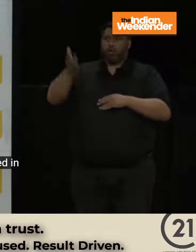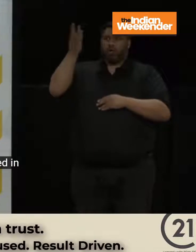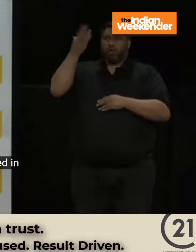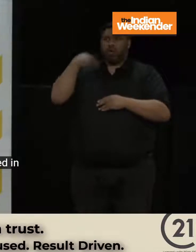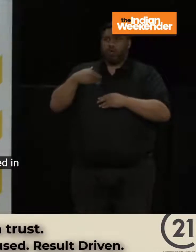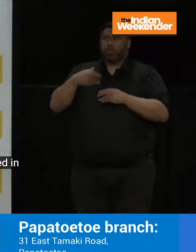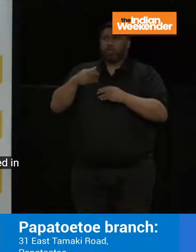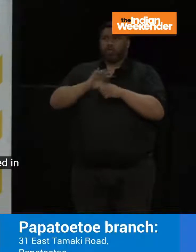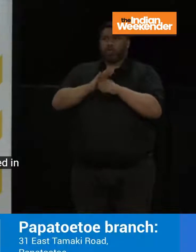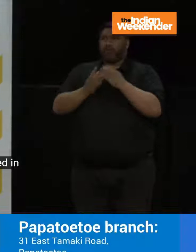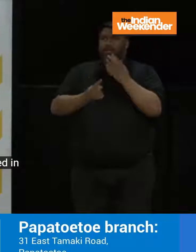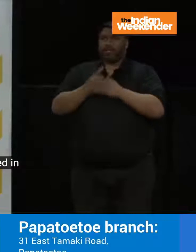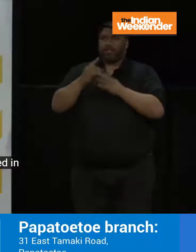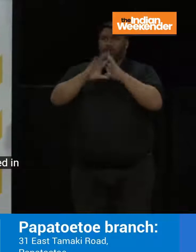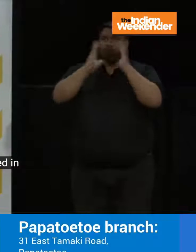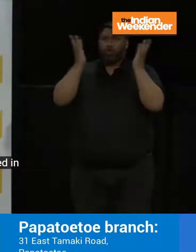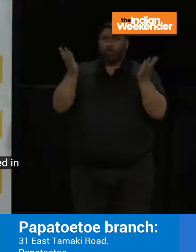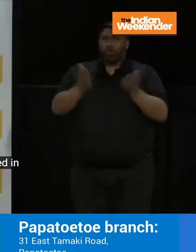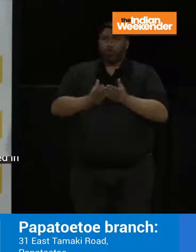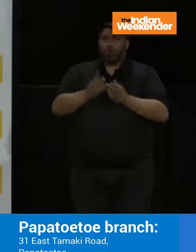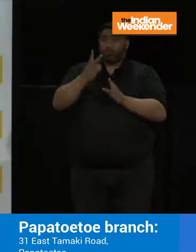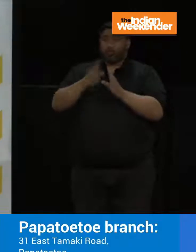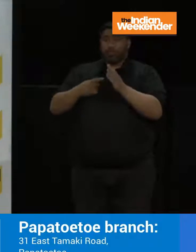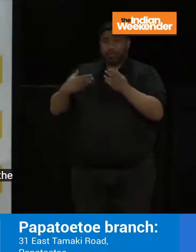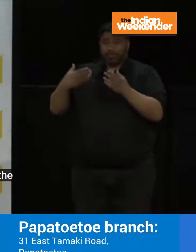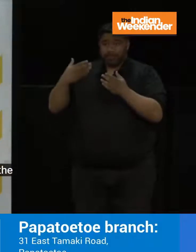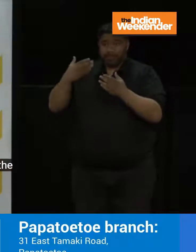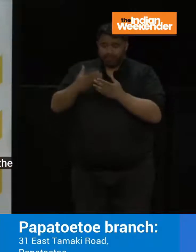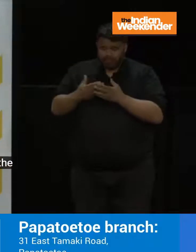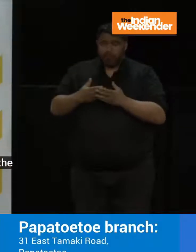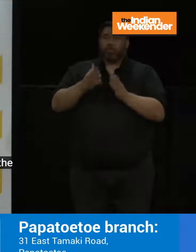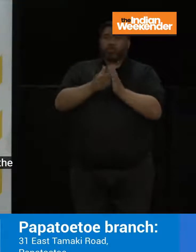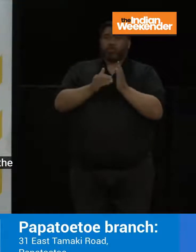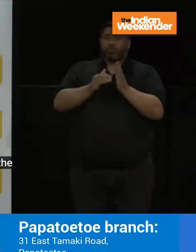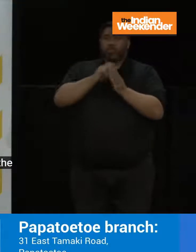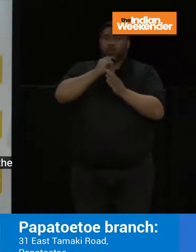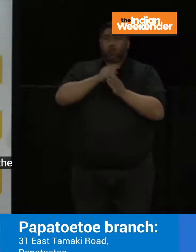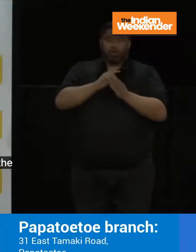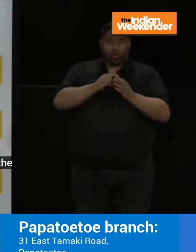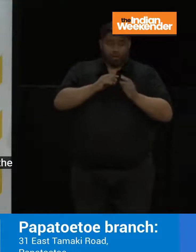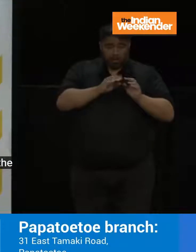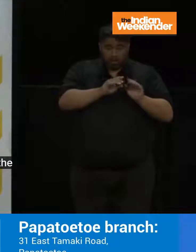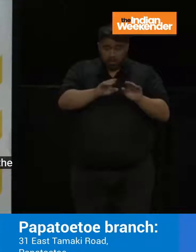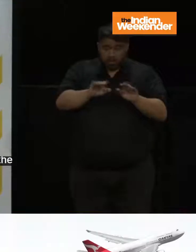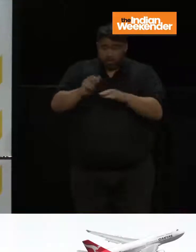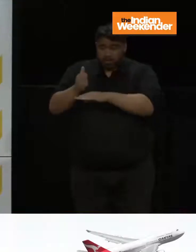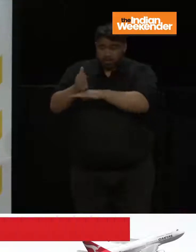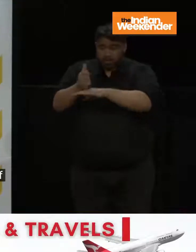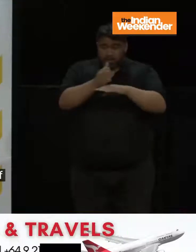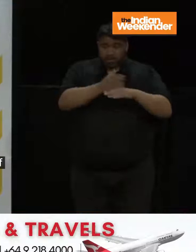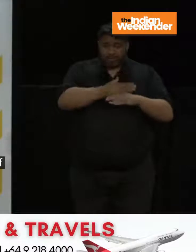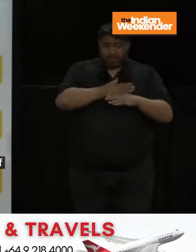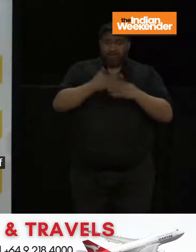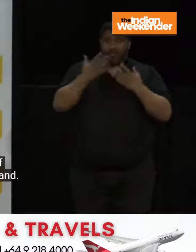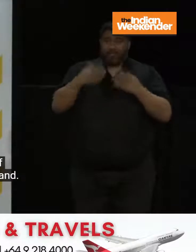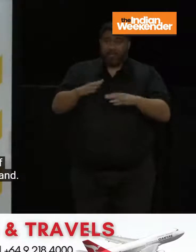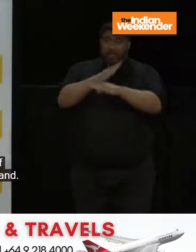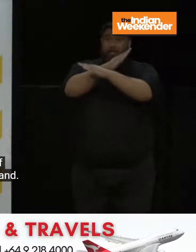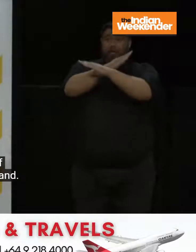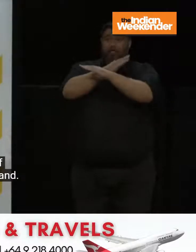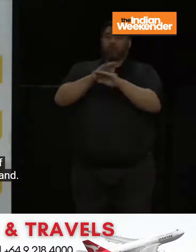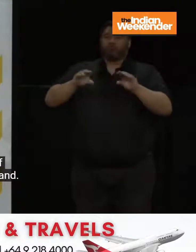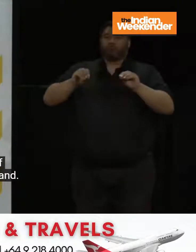light protection framework and the lifting of the boundary around Auckland. We do know that the